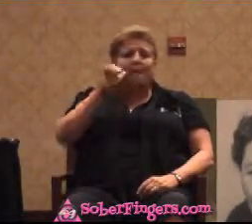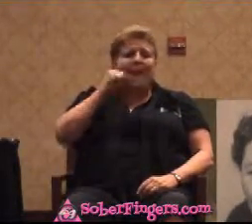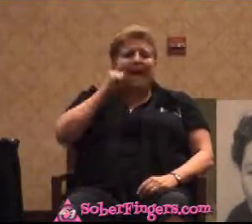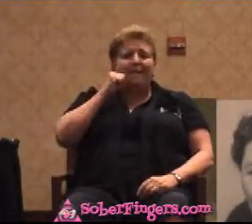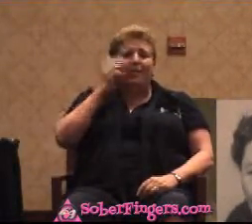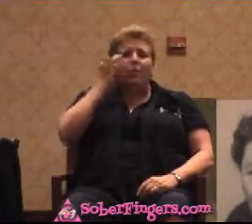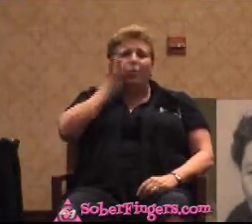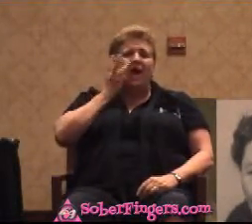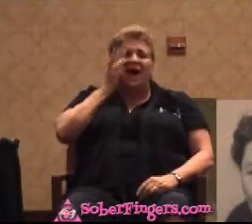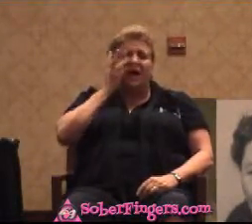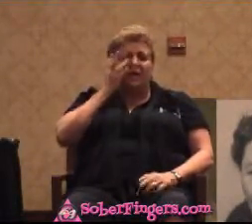Really?